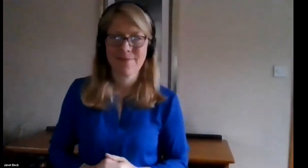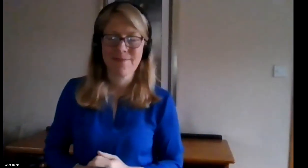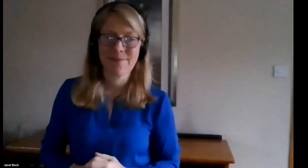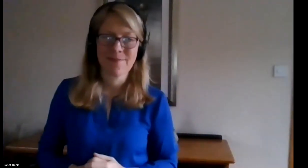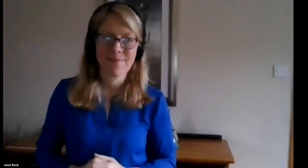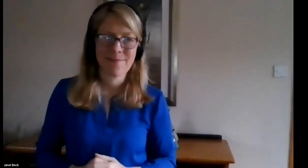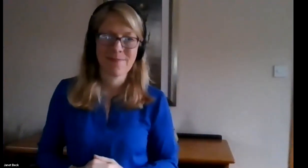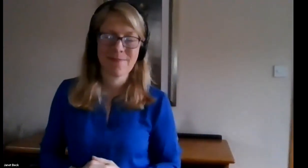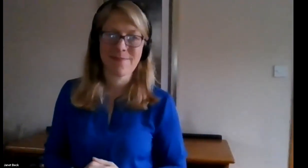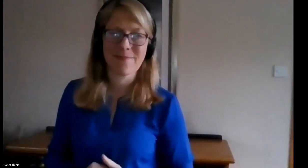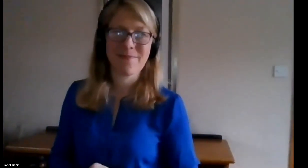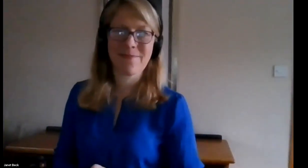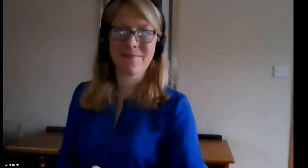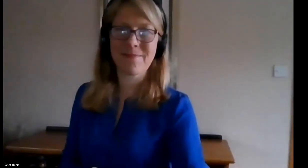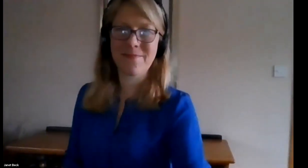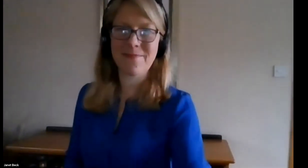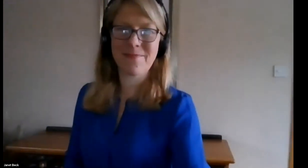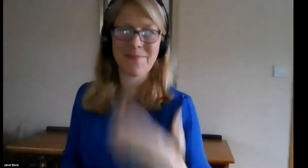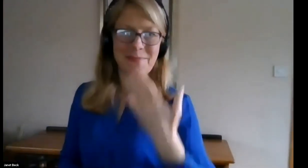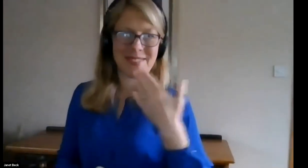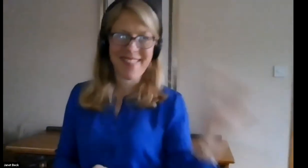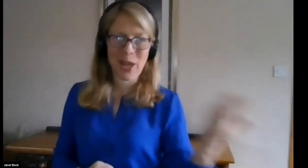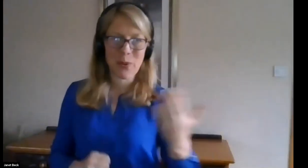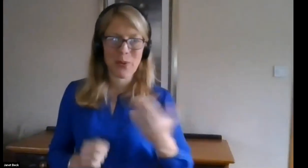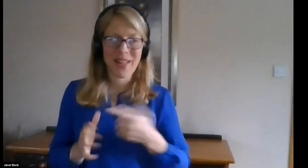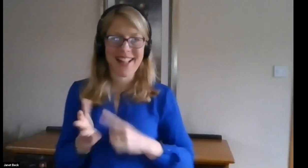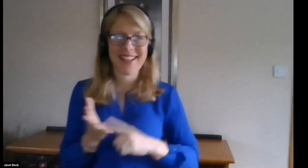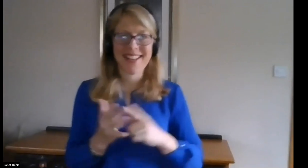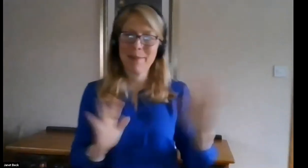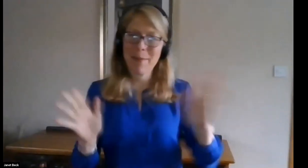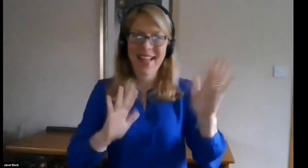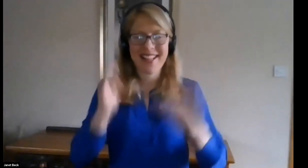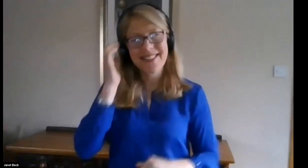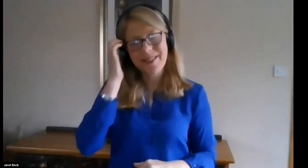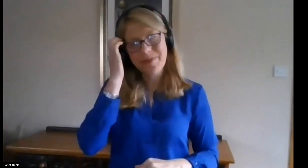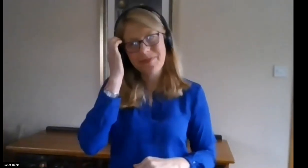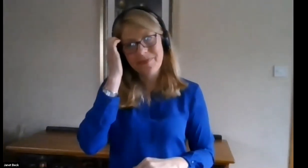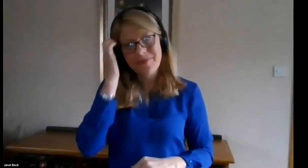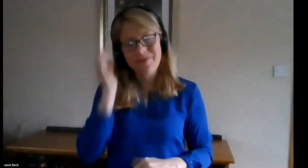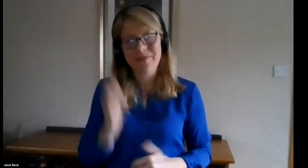Thank you, Ali, and bye-bye. Bye.